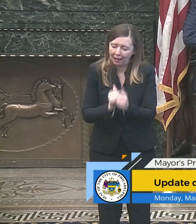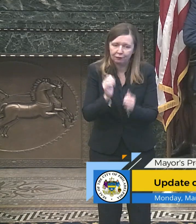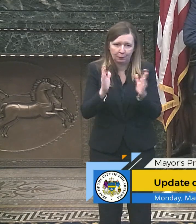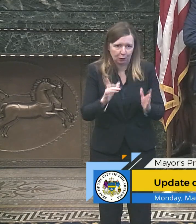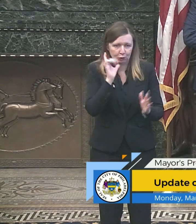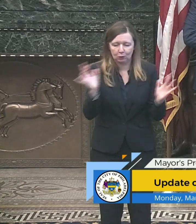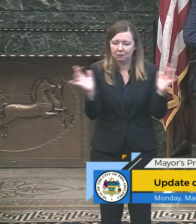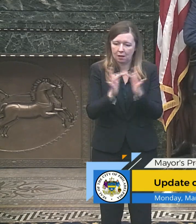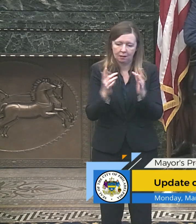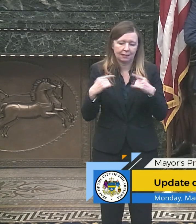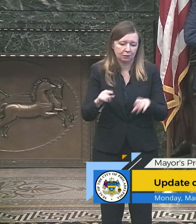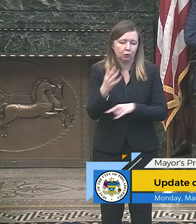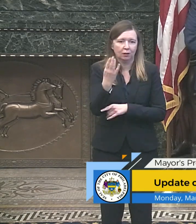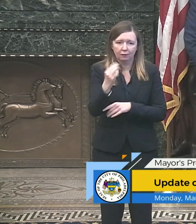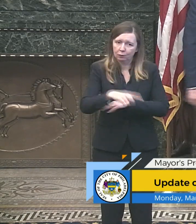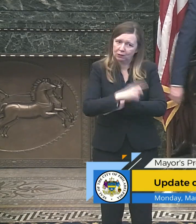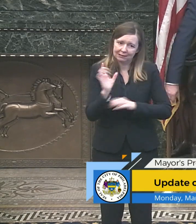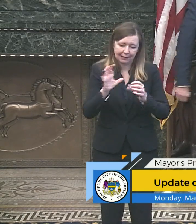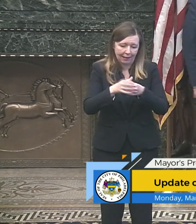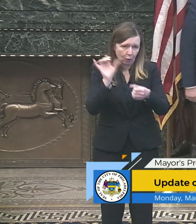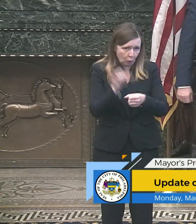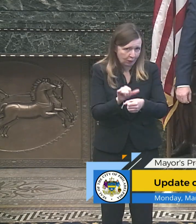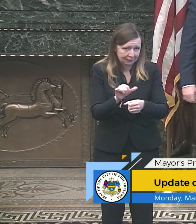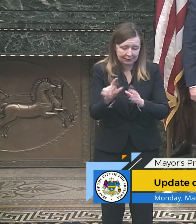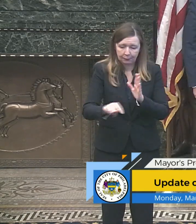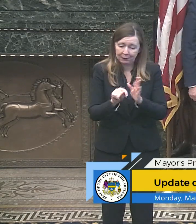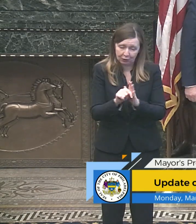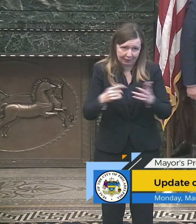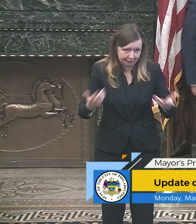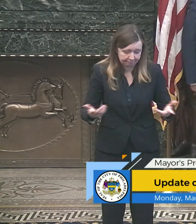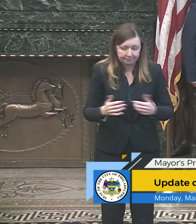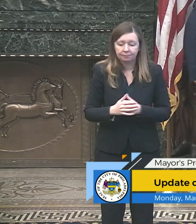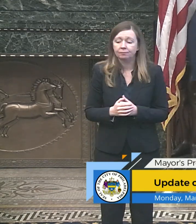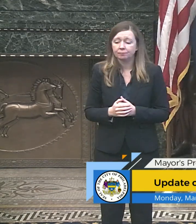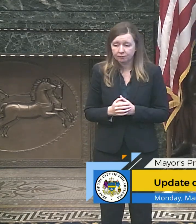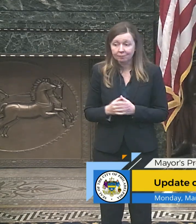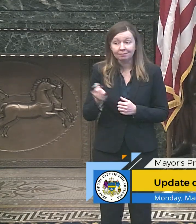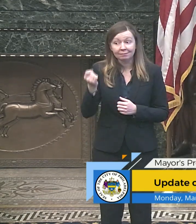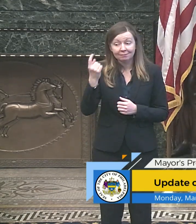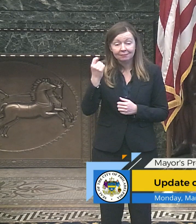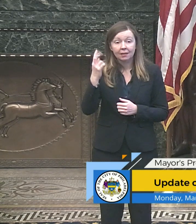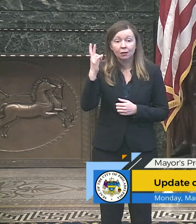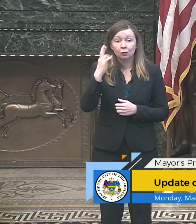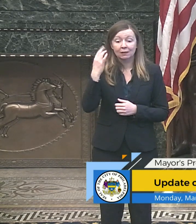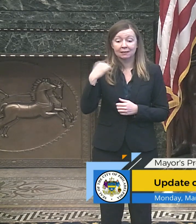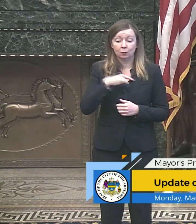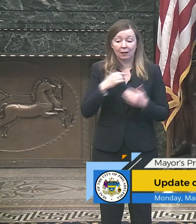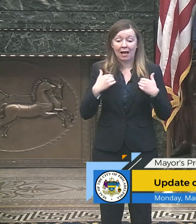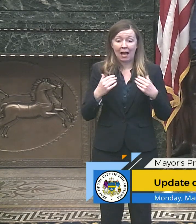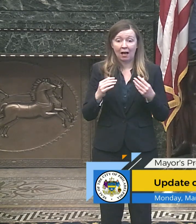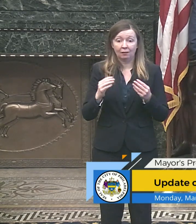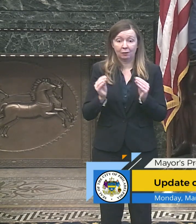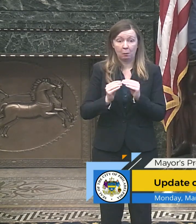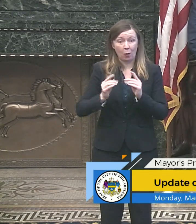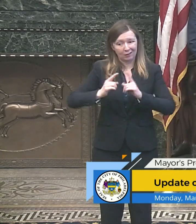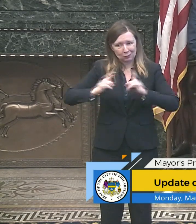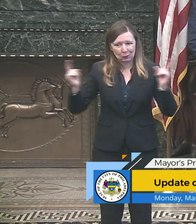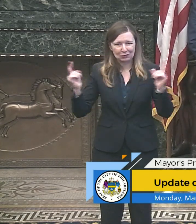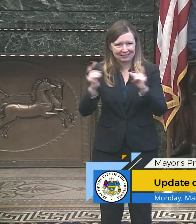who's a contact during their 14-day quarantine period. That's, in part, the reason why we have these larger social